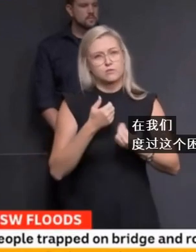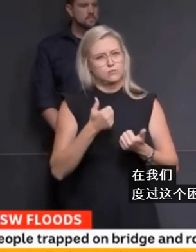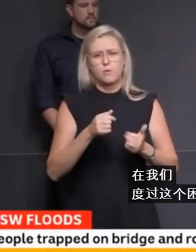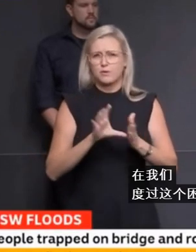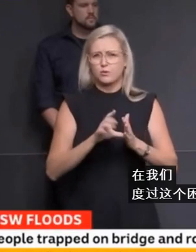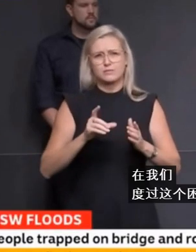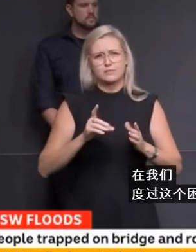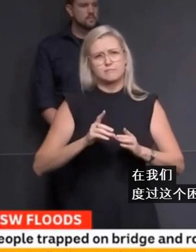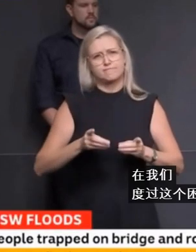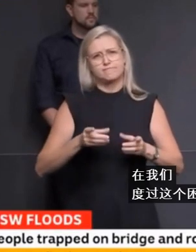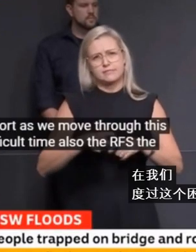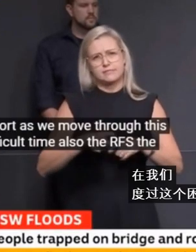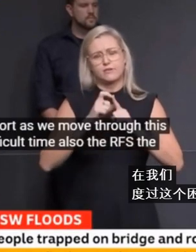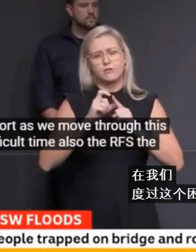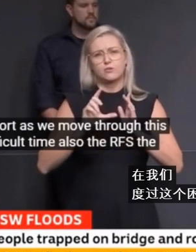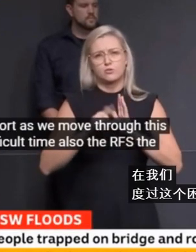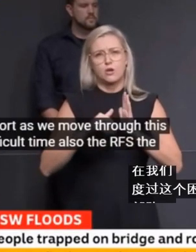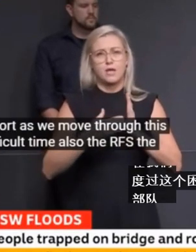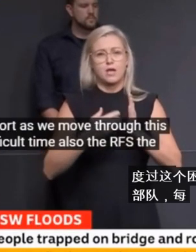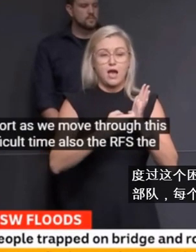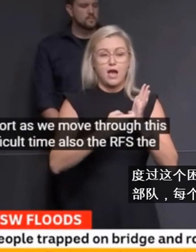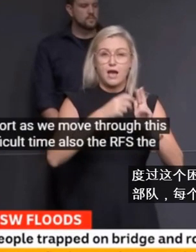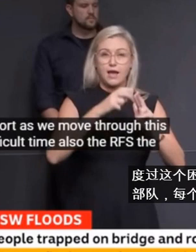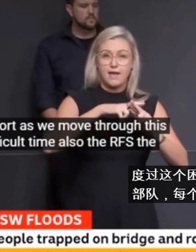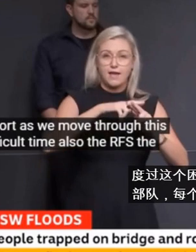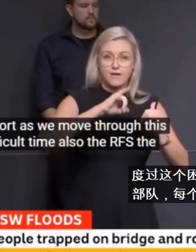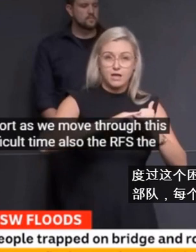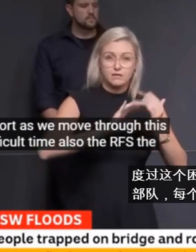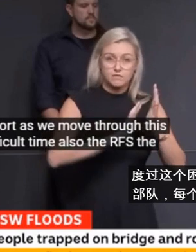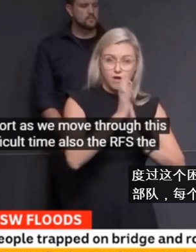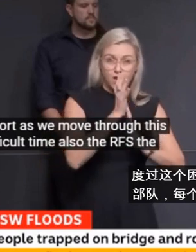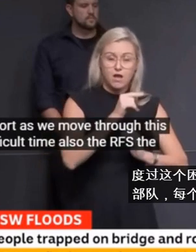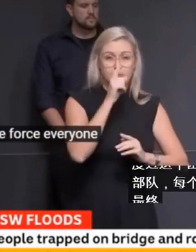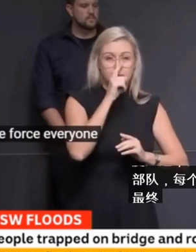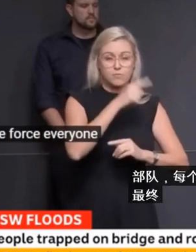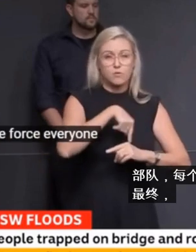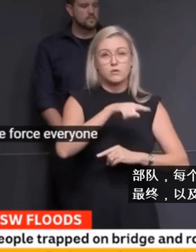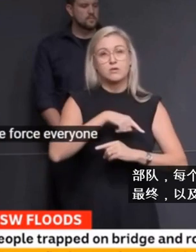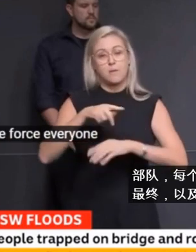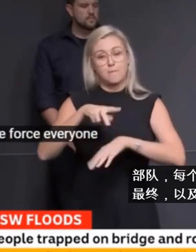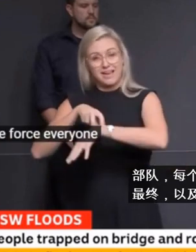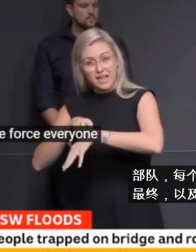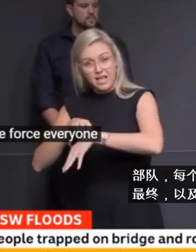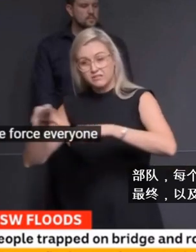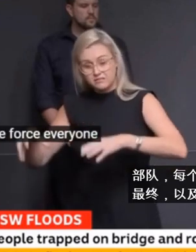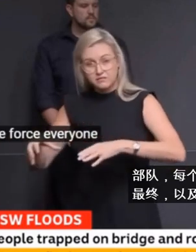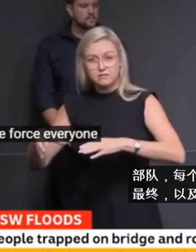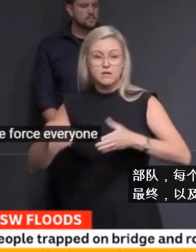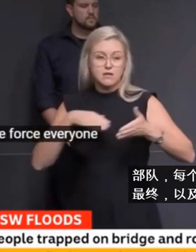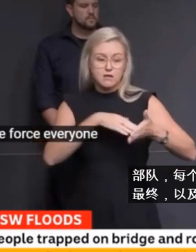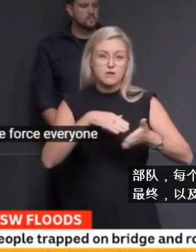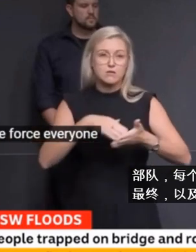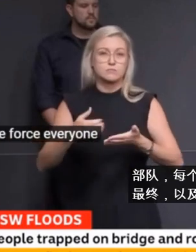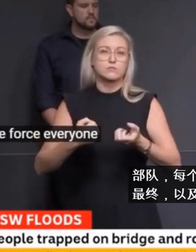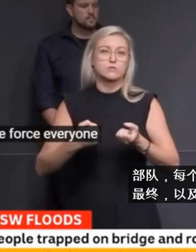time. Also the RFS, the police force, everyone coming together, but ultimately as well, our